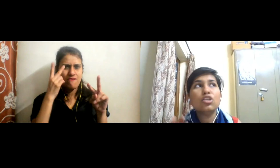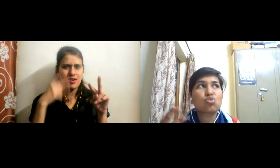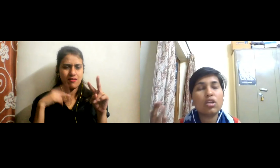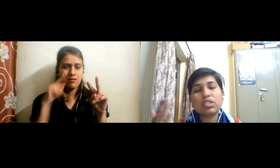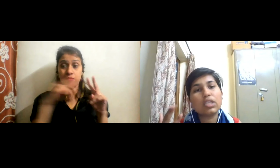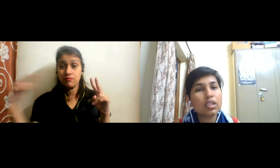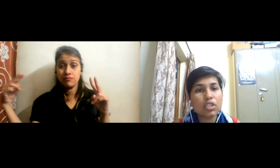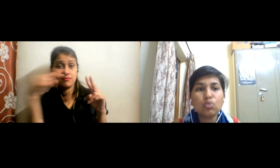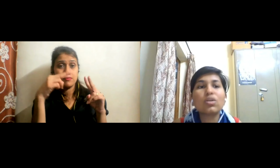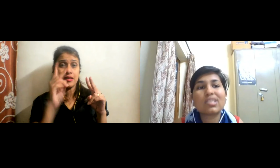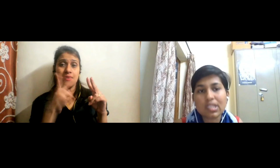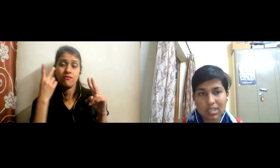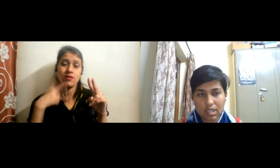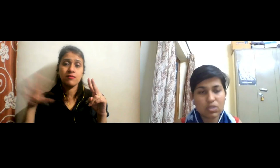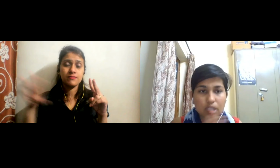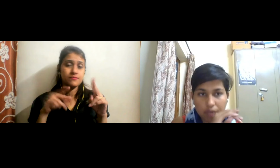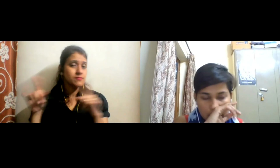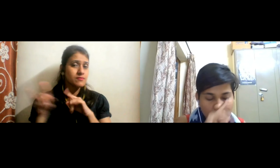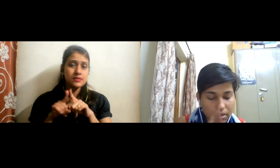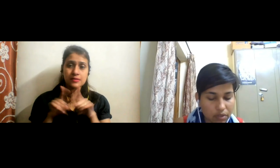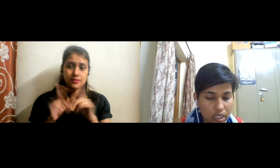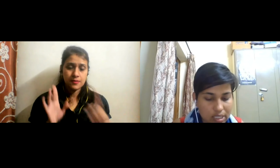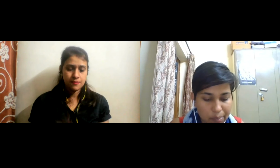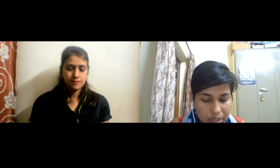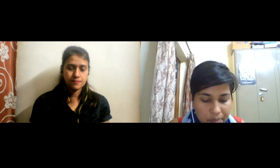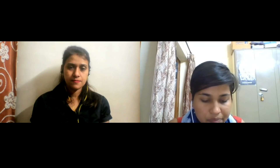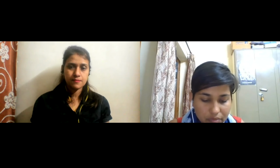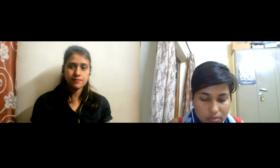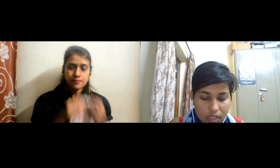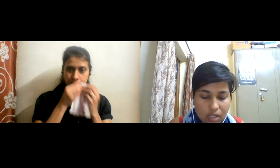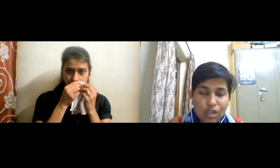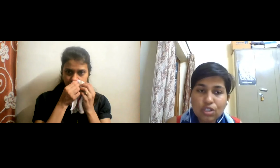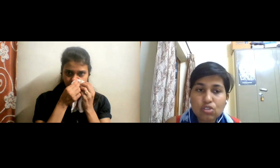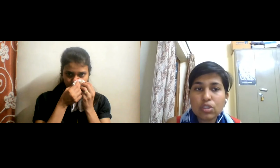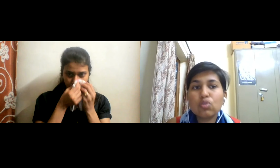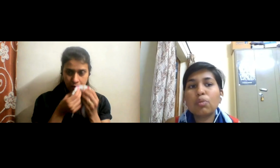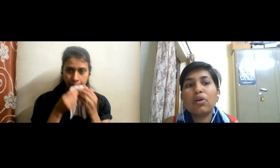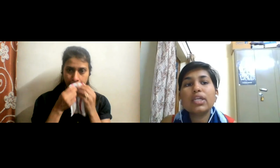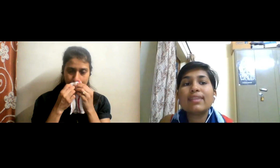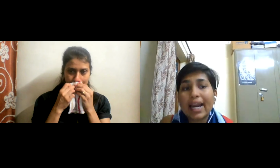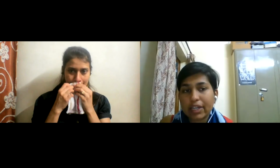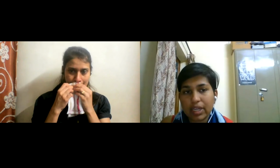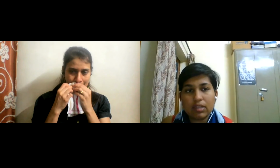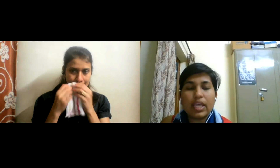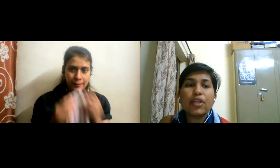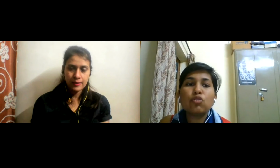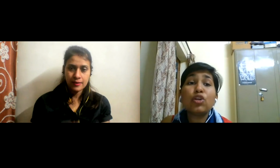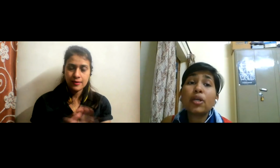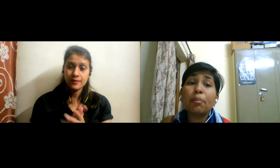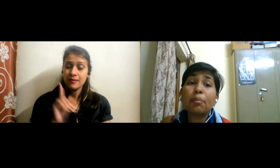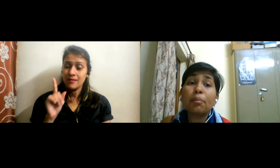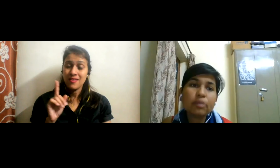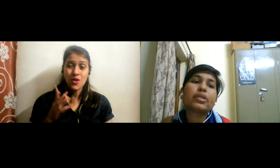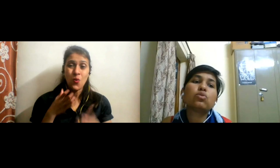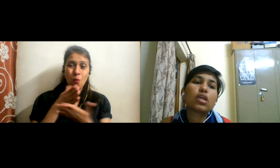a scholar sitting in the UK sees it. I'm just giving an example. So you go about in that way, where you will